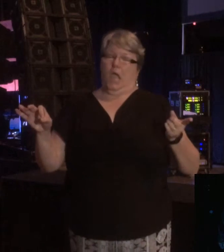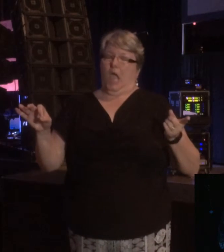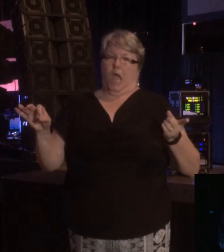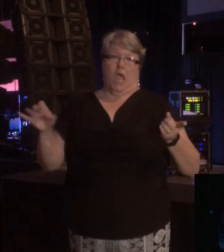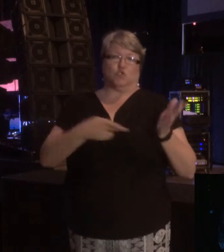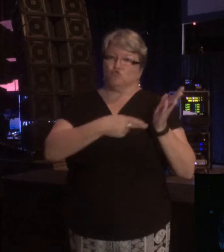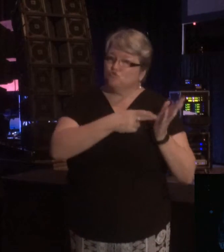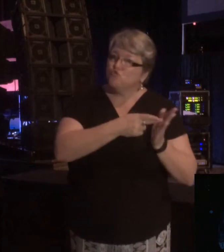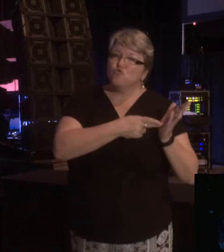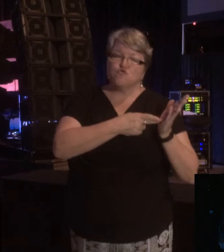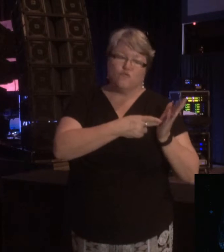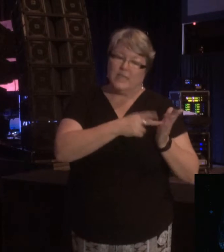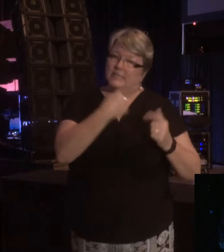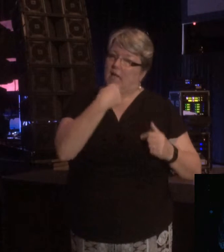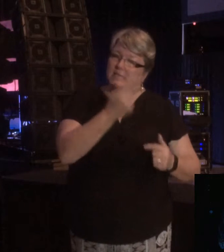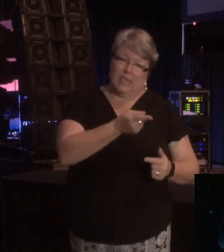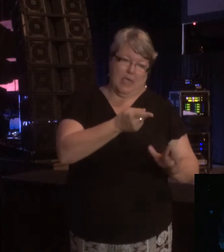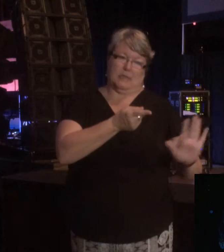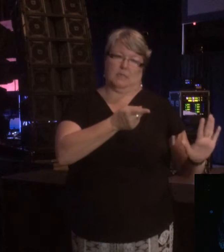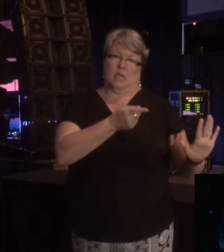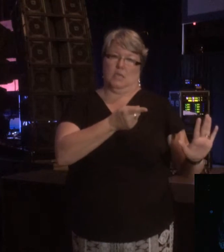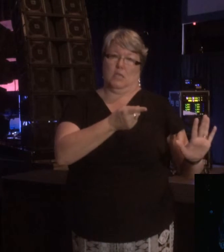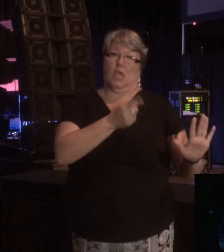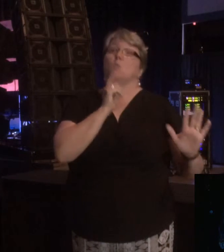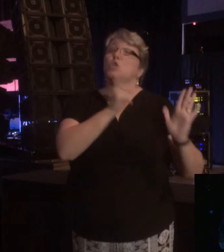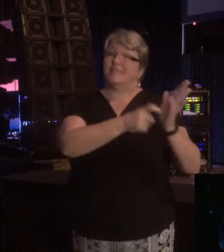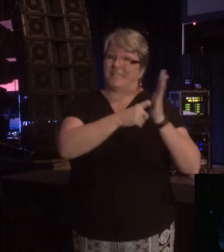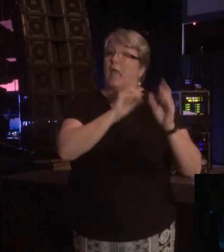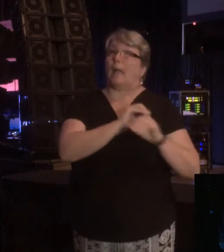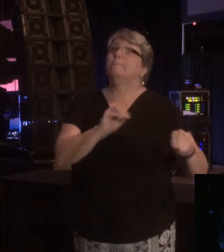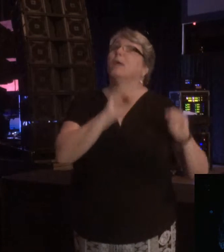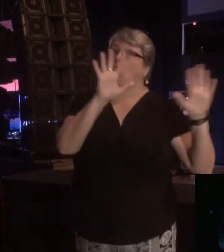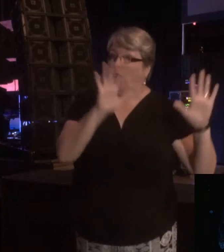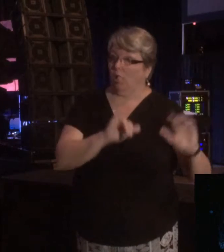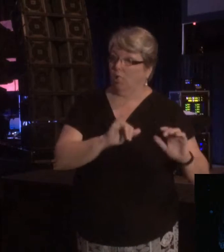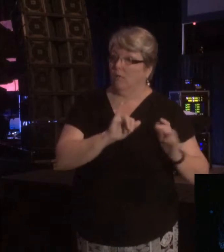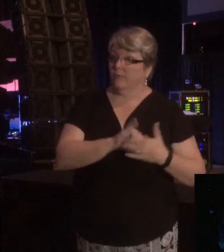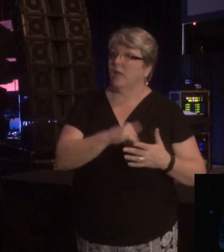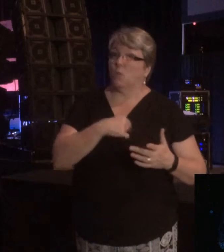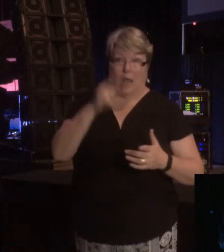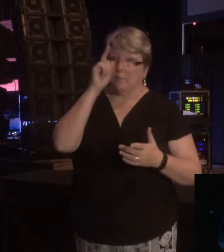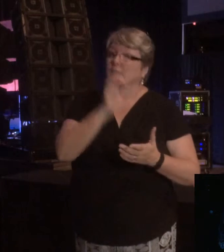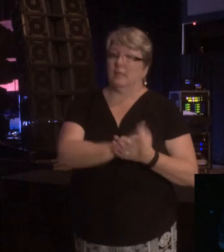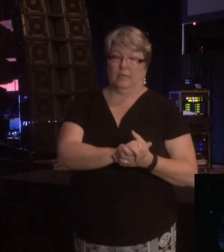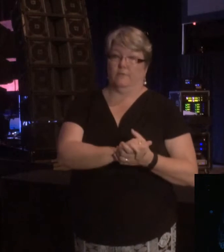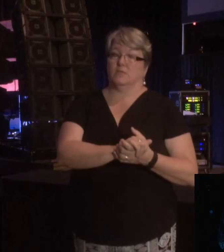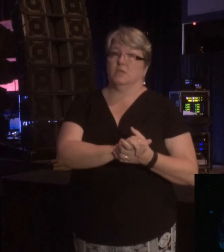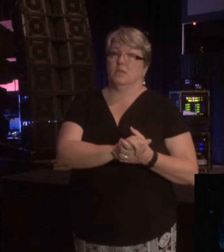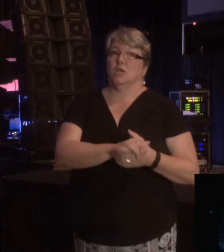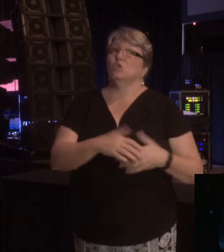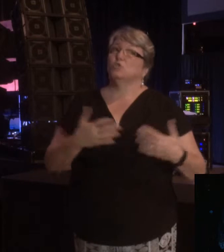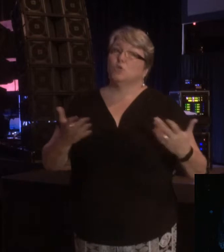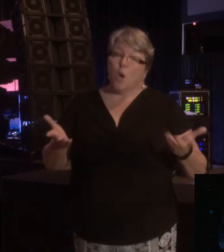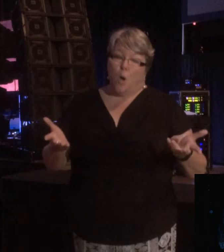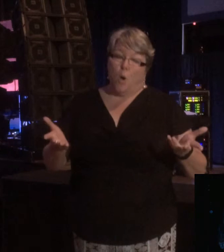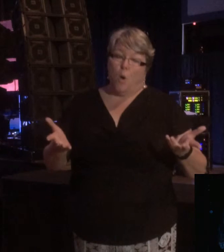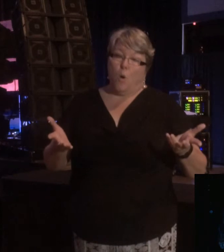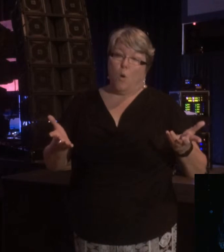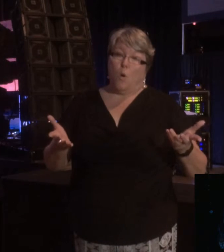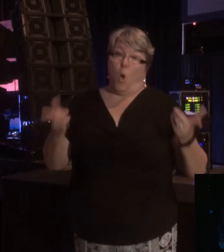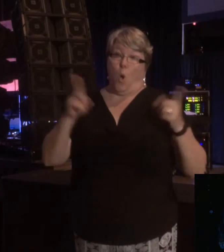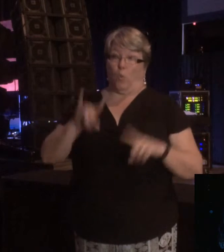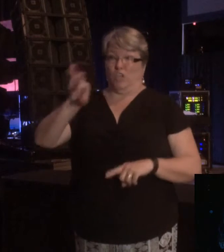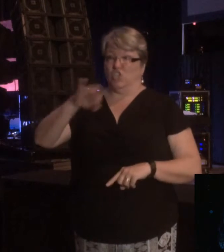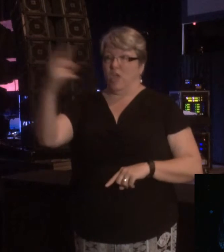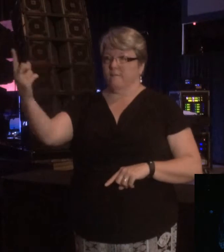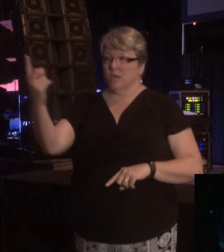thing. So you wait. And Psalm 118, it's better to trust in the Lord than to trust in man. It's better to trust in the Lord than to trust in princes.